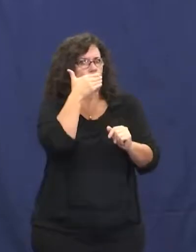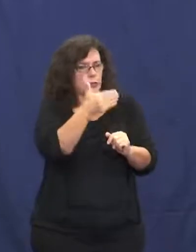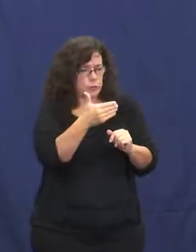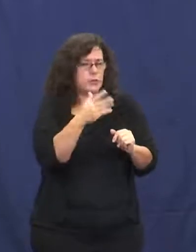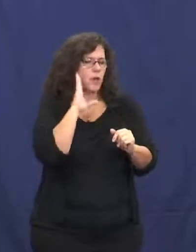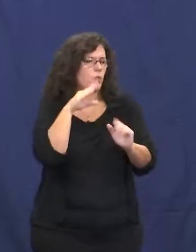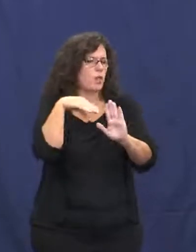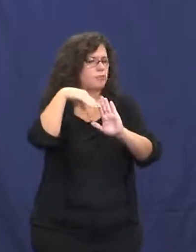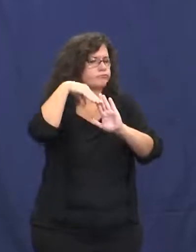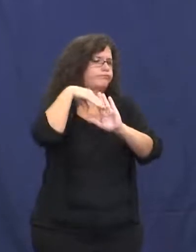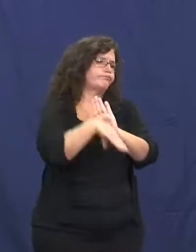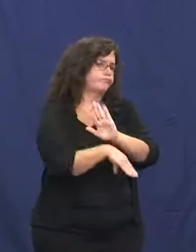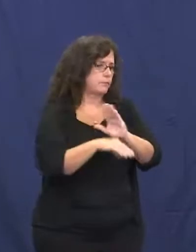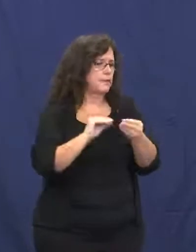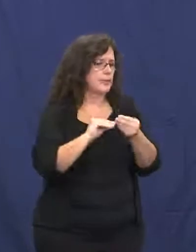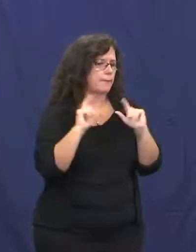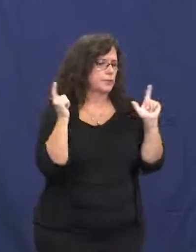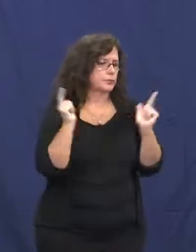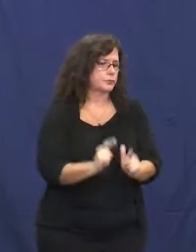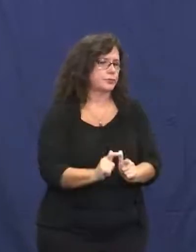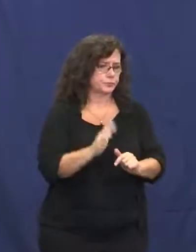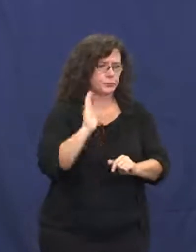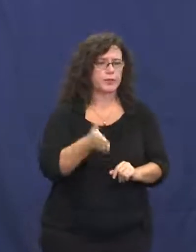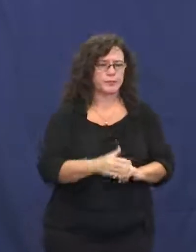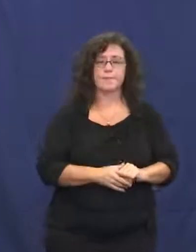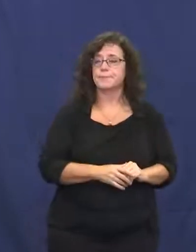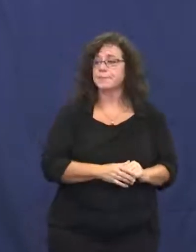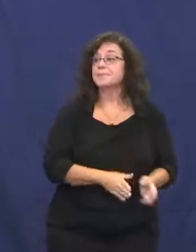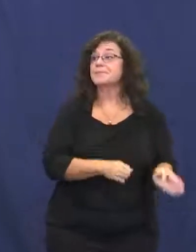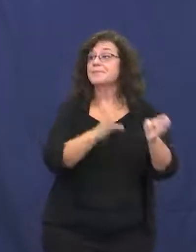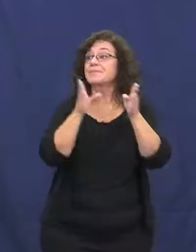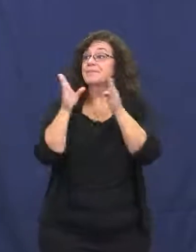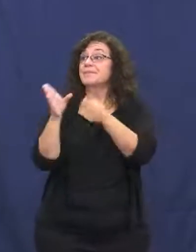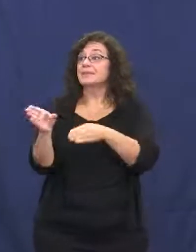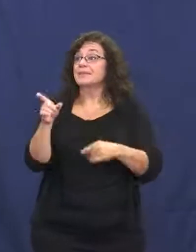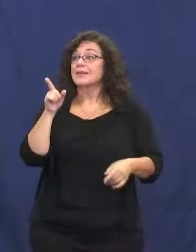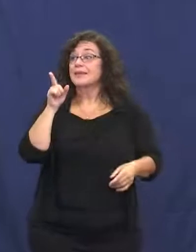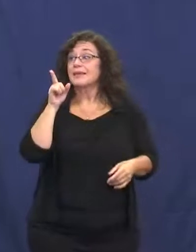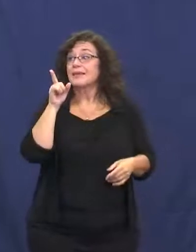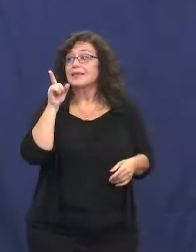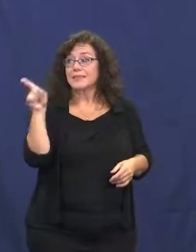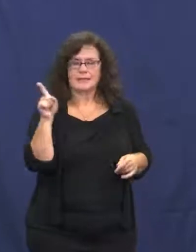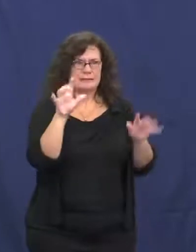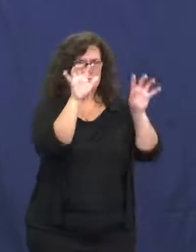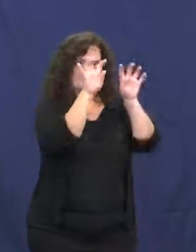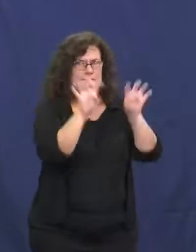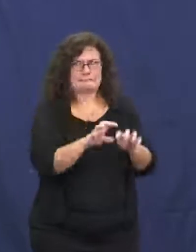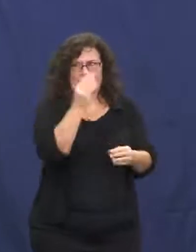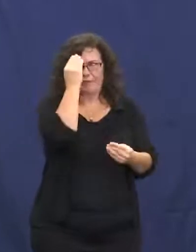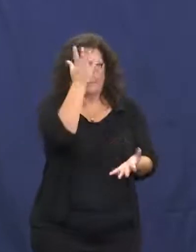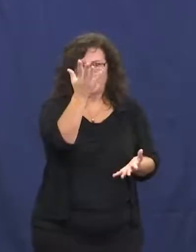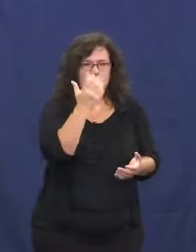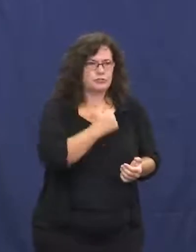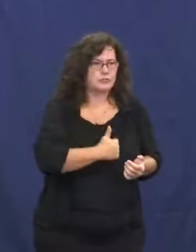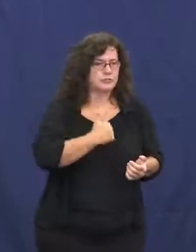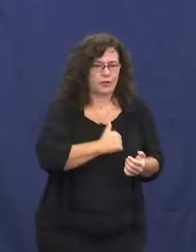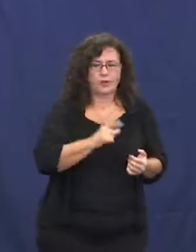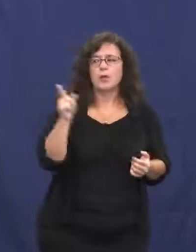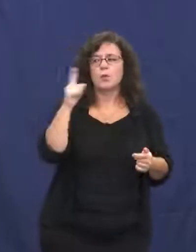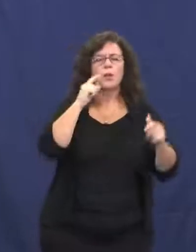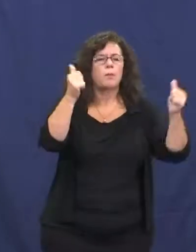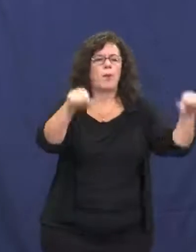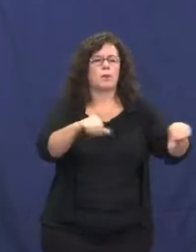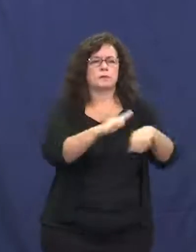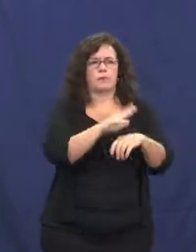Next one. This is even a busier slide, so we will make it available to you. This one was also shared at yesterday's board